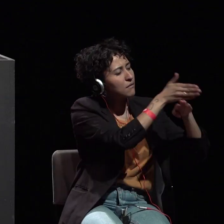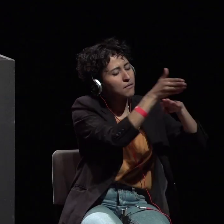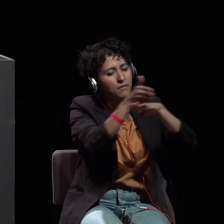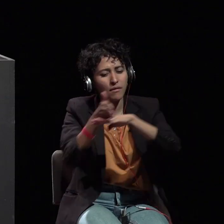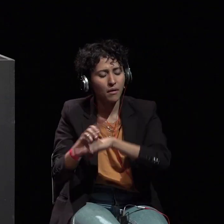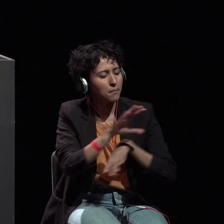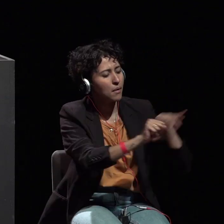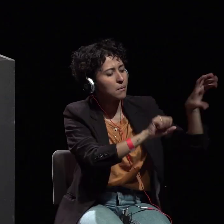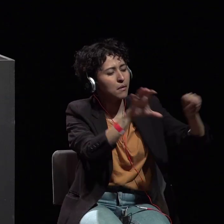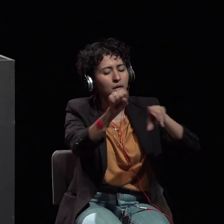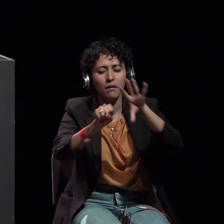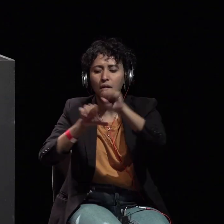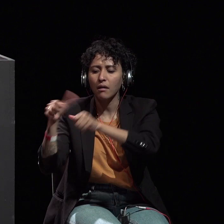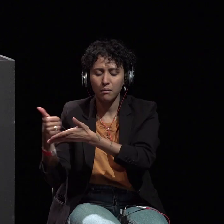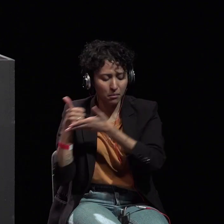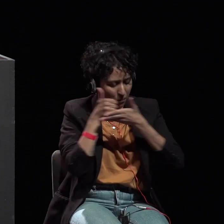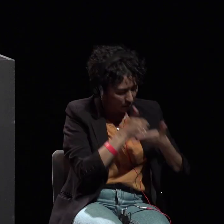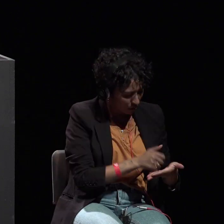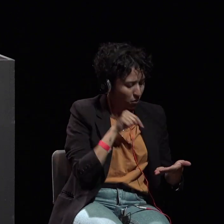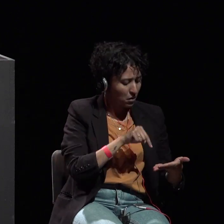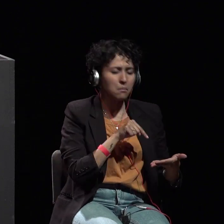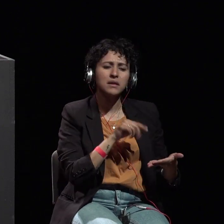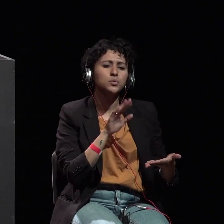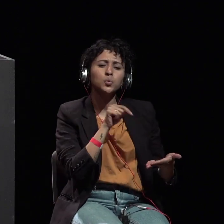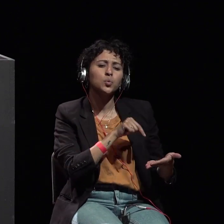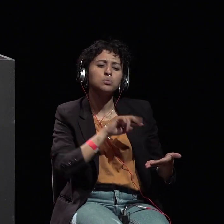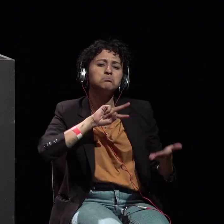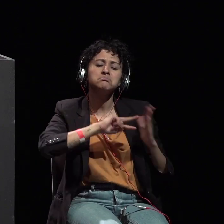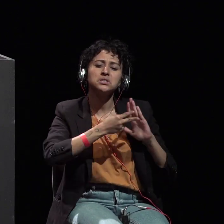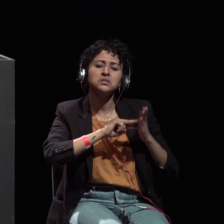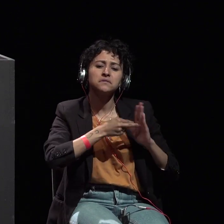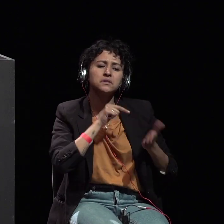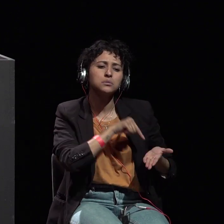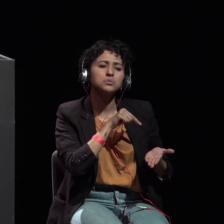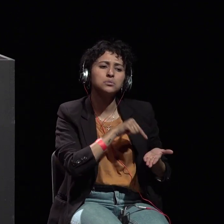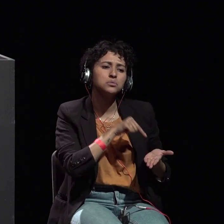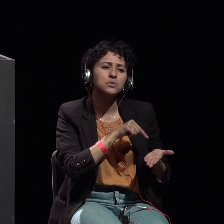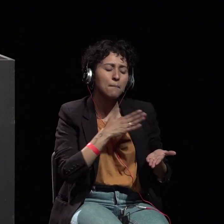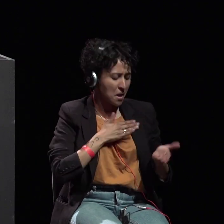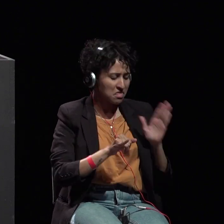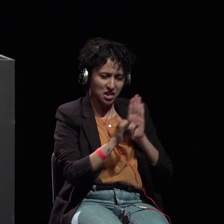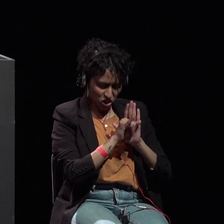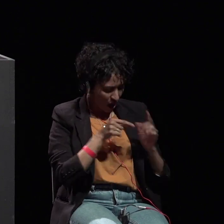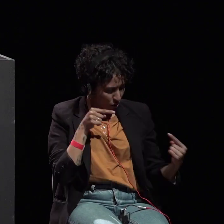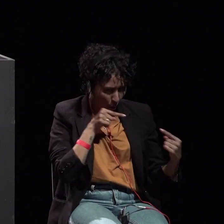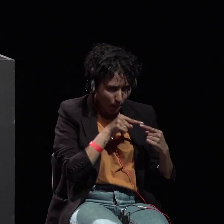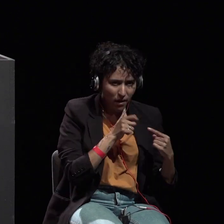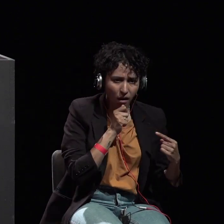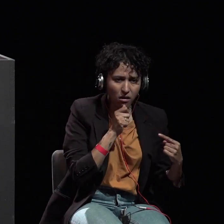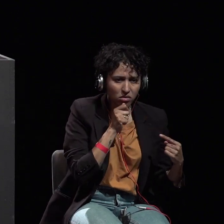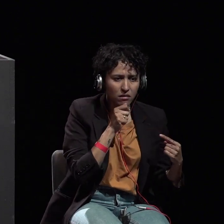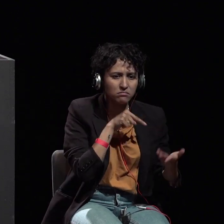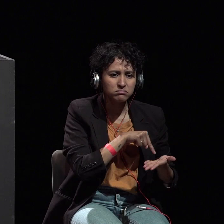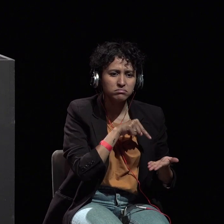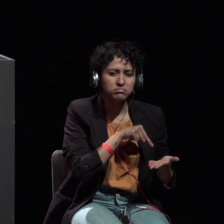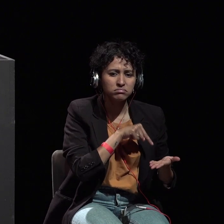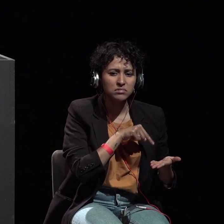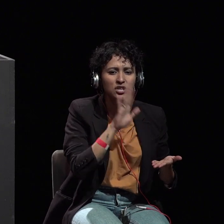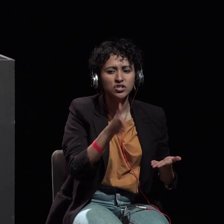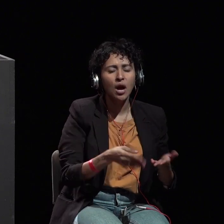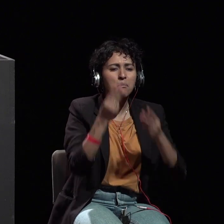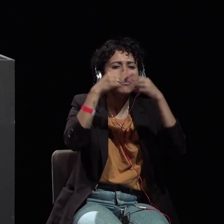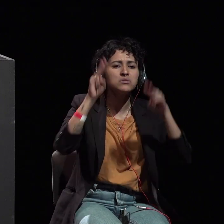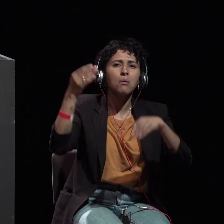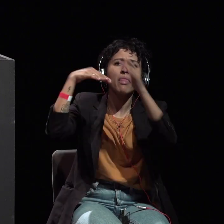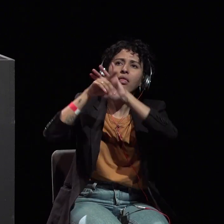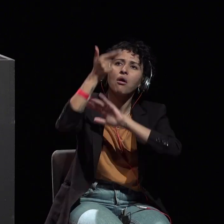we were, and is that any different from who we are now? To what end have these collections been used, and can that be changed?